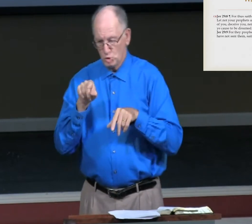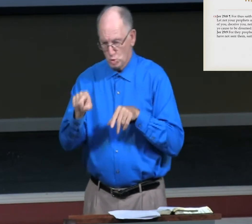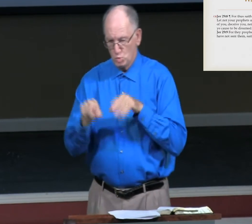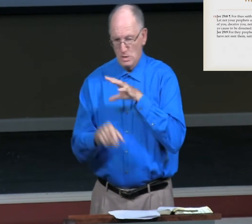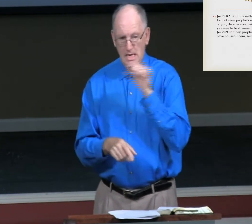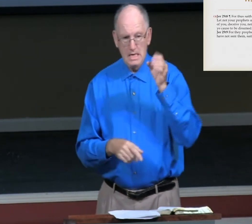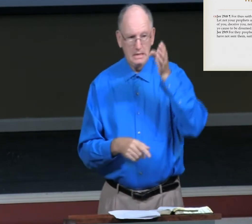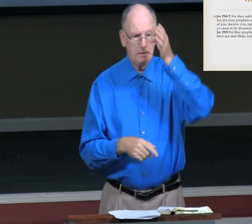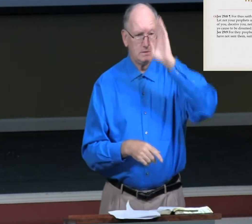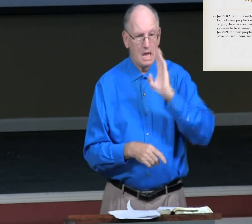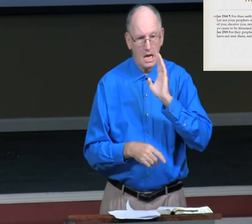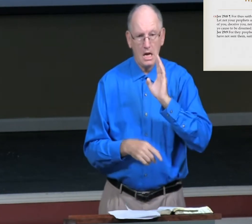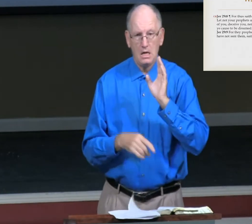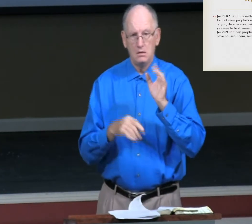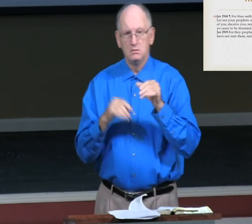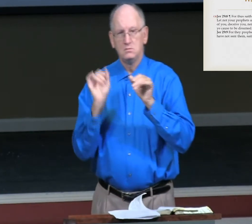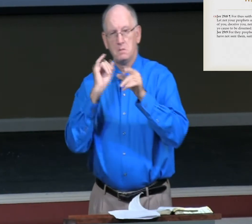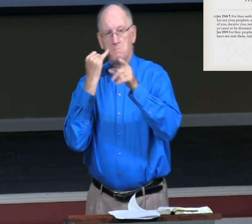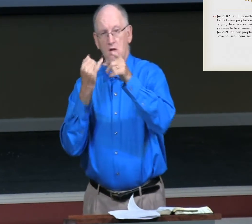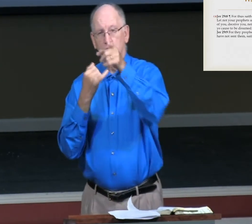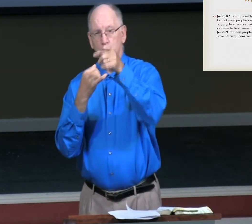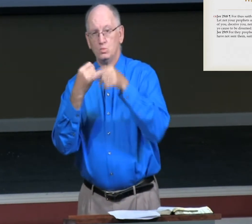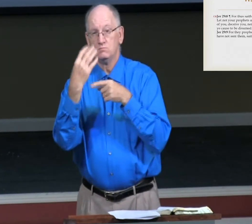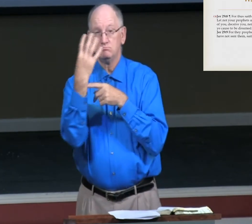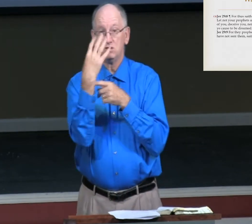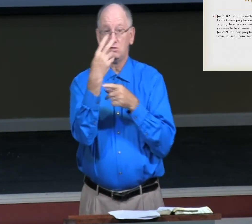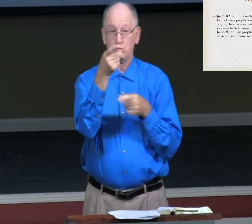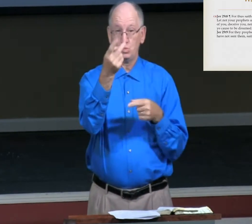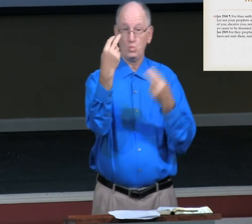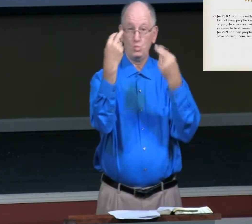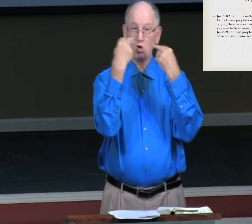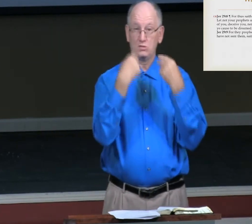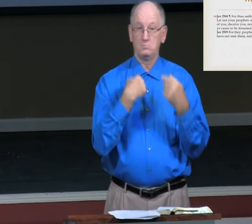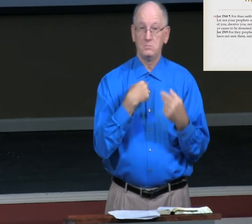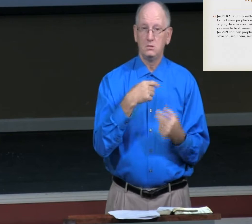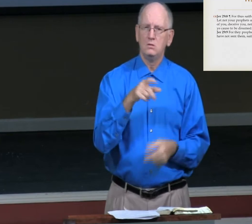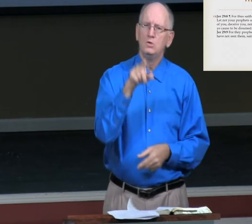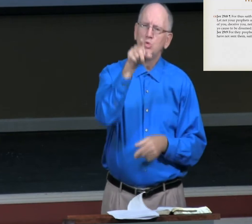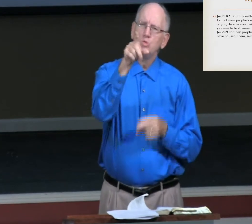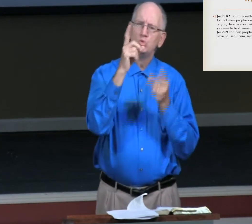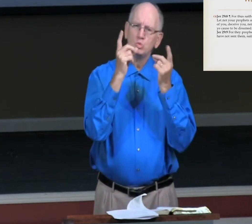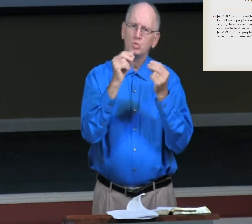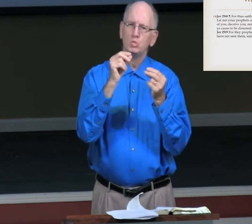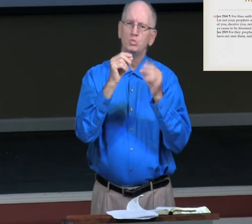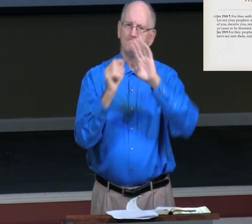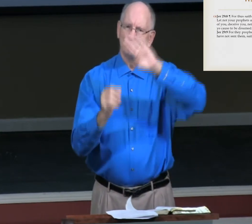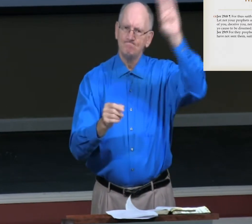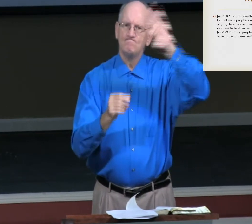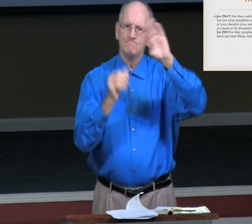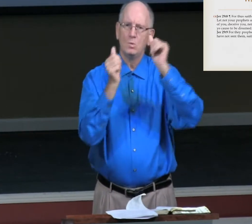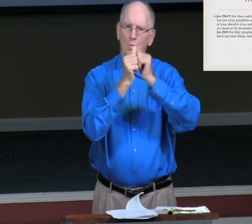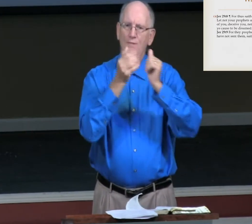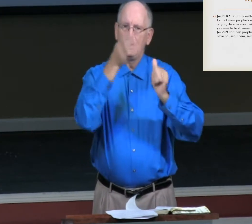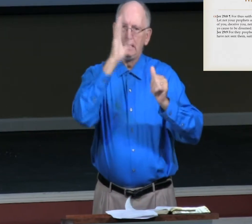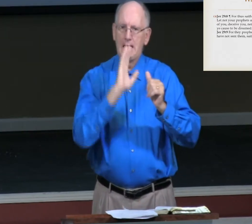Keep your relationship with God, just you and God. And like right now, you're watching me in the live stream. Do the